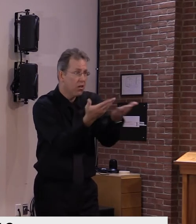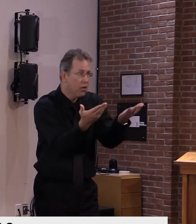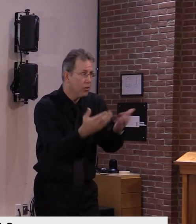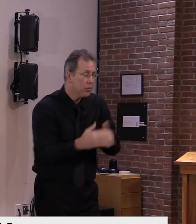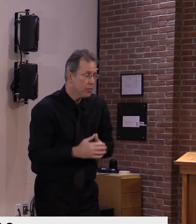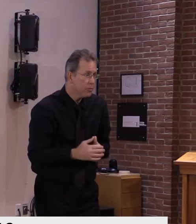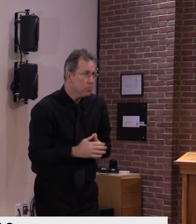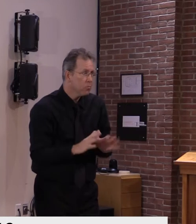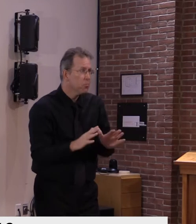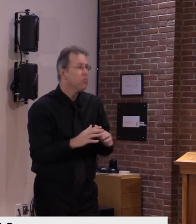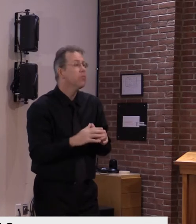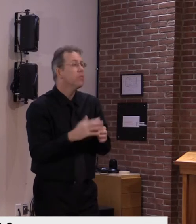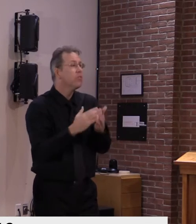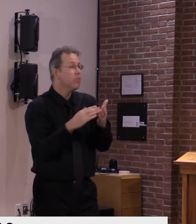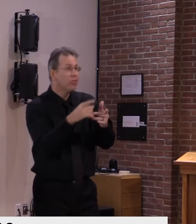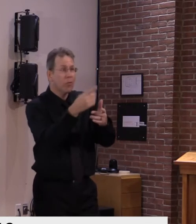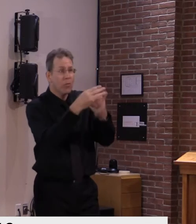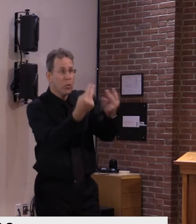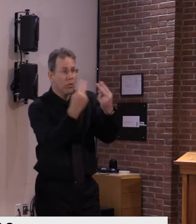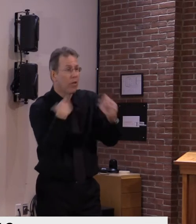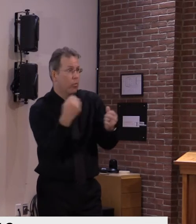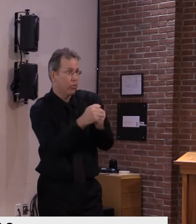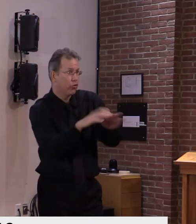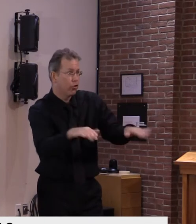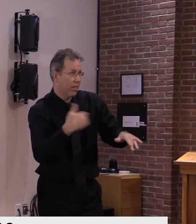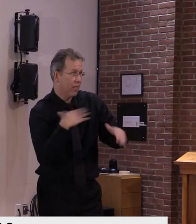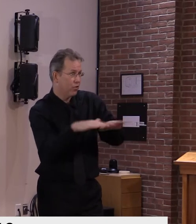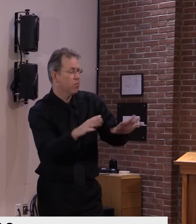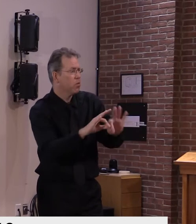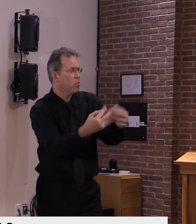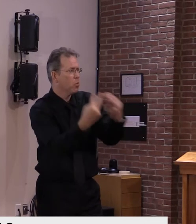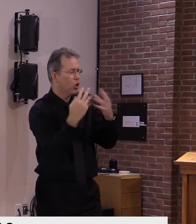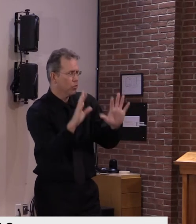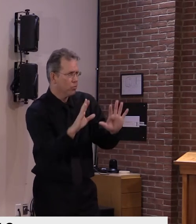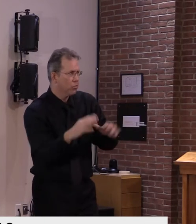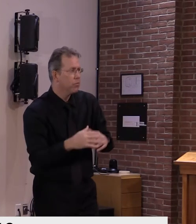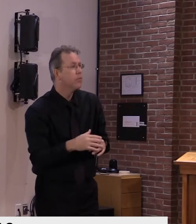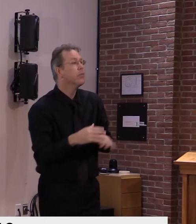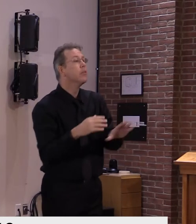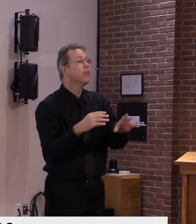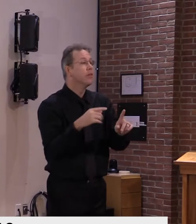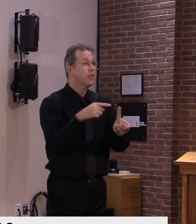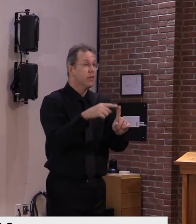process very well, we have a health check that